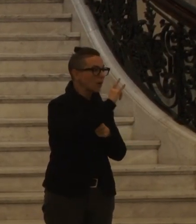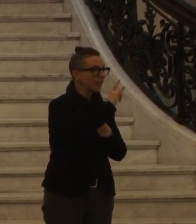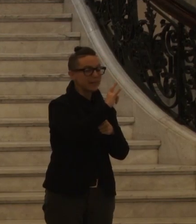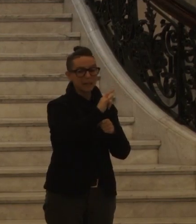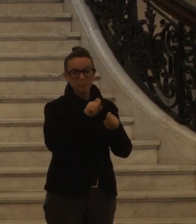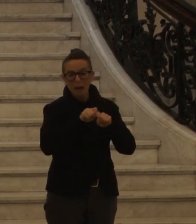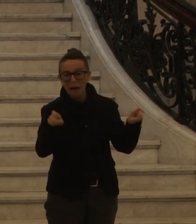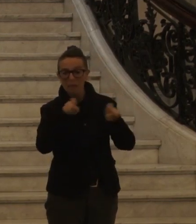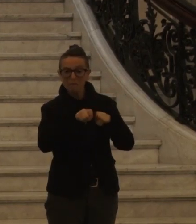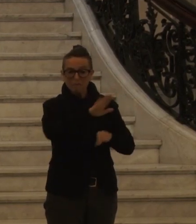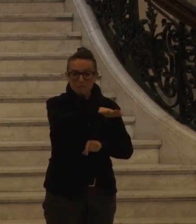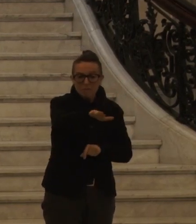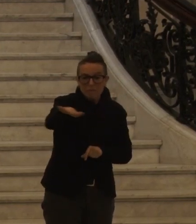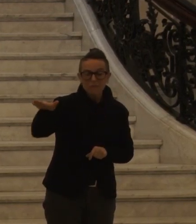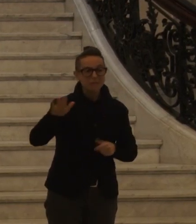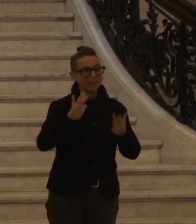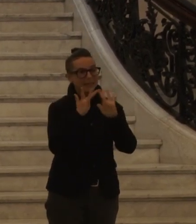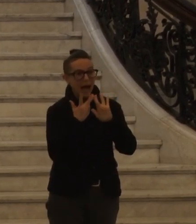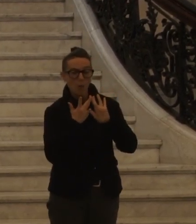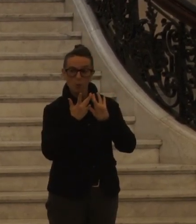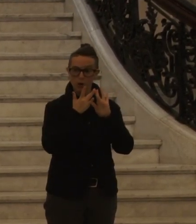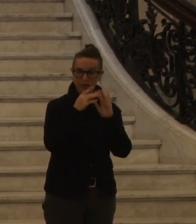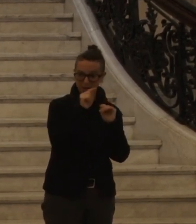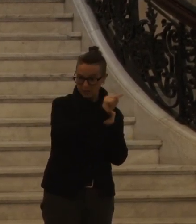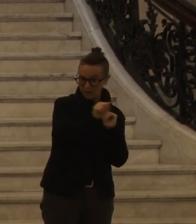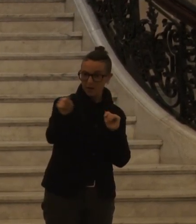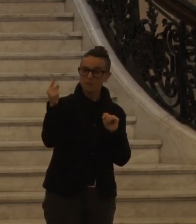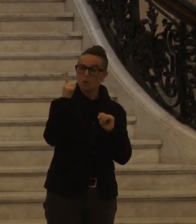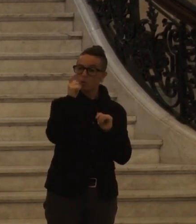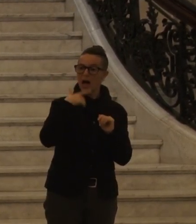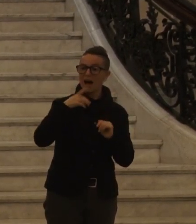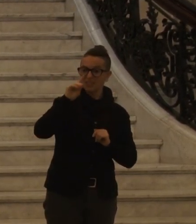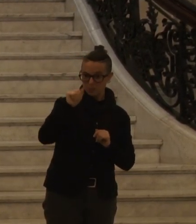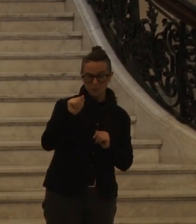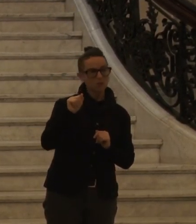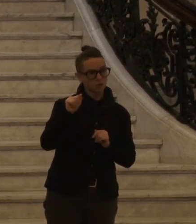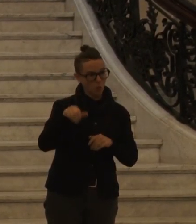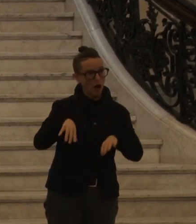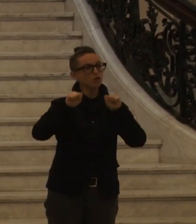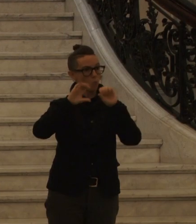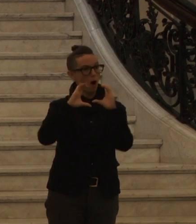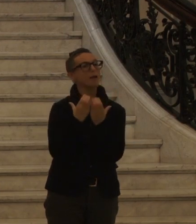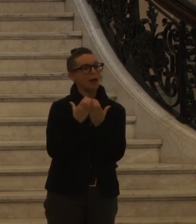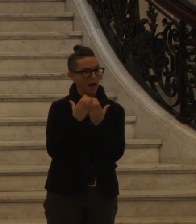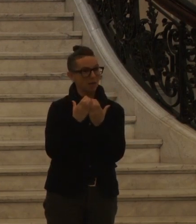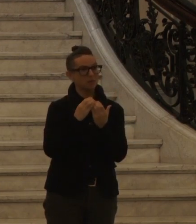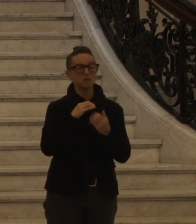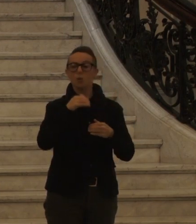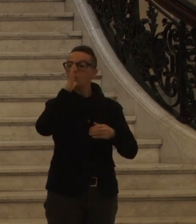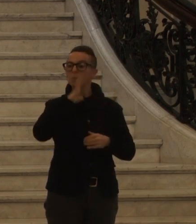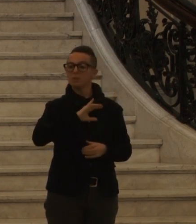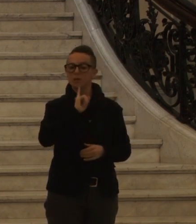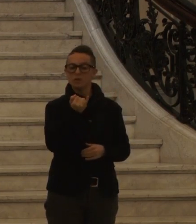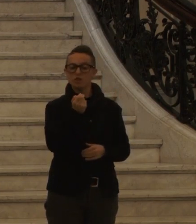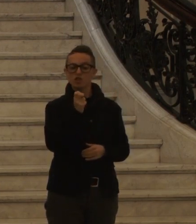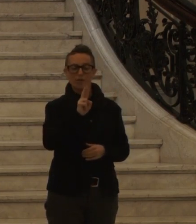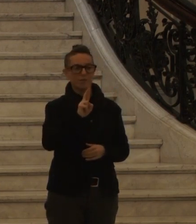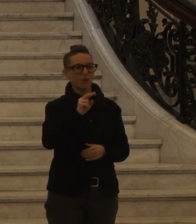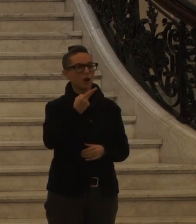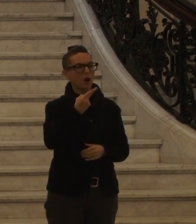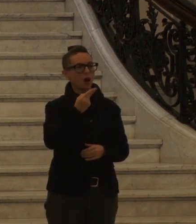circulating saying, networking for people with disabilities. So I took that class, and Jennifer Hine was the teacher of